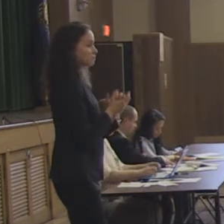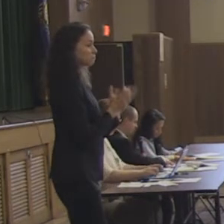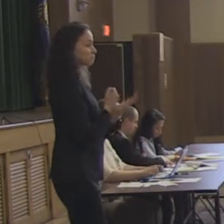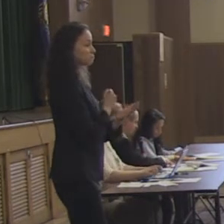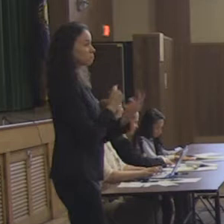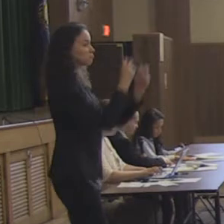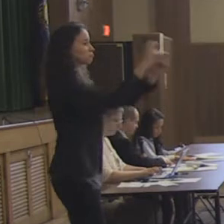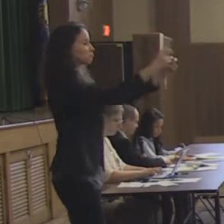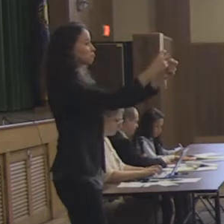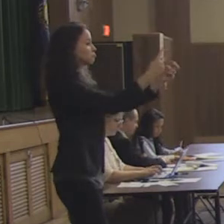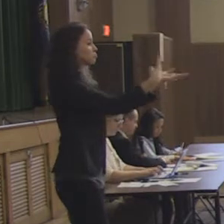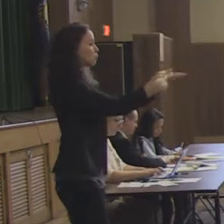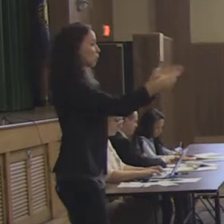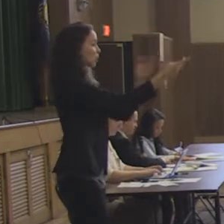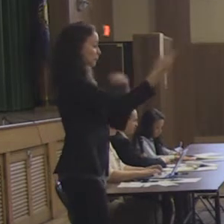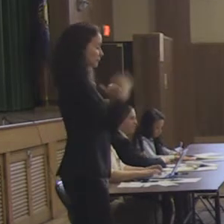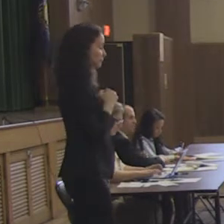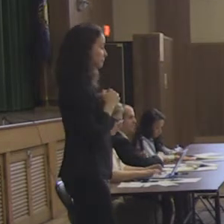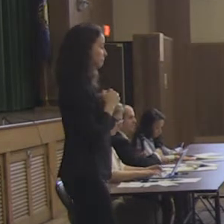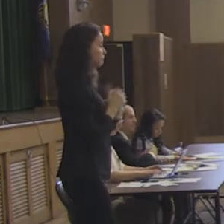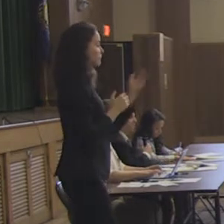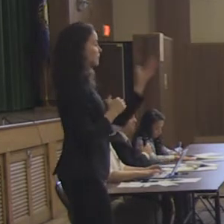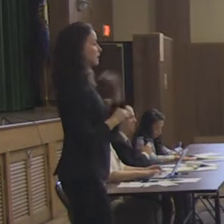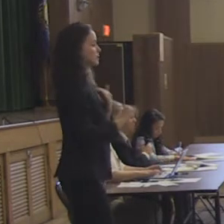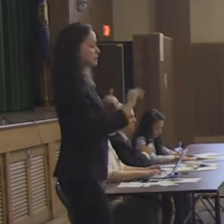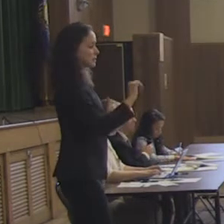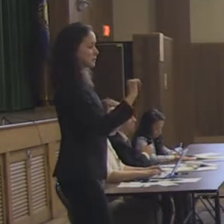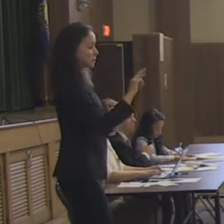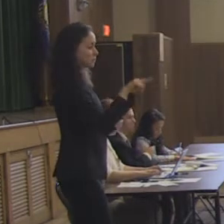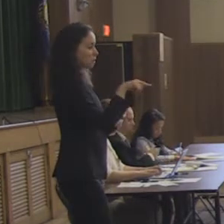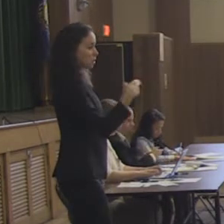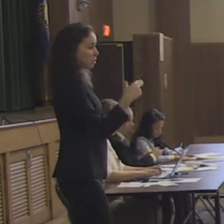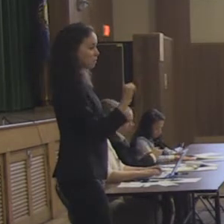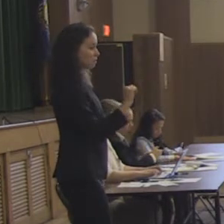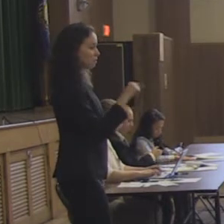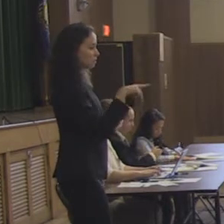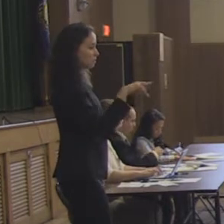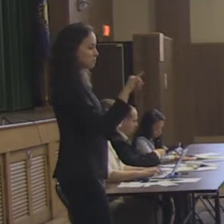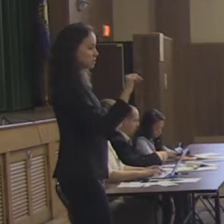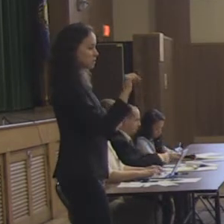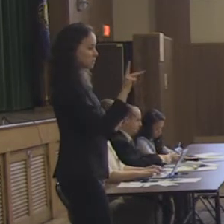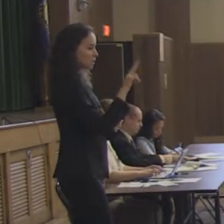them for that point. Next, we have Martha Pincus.